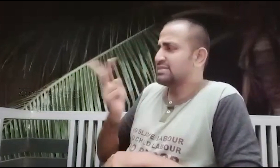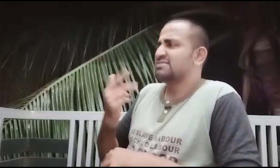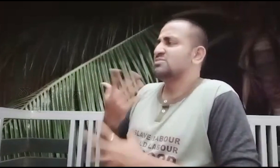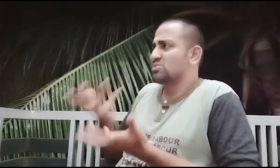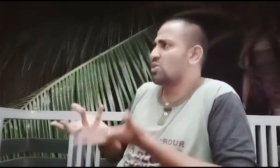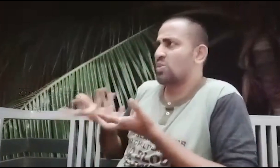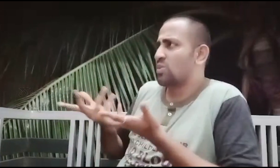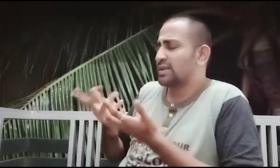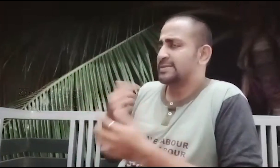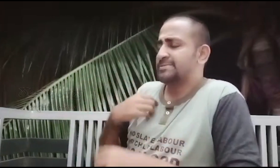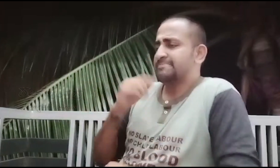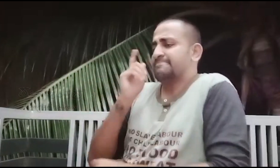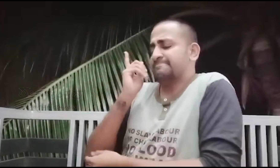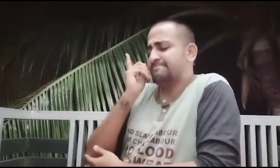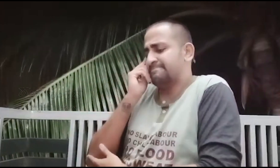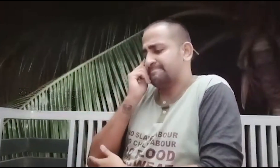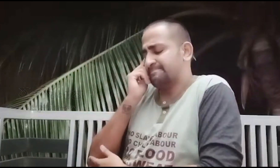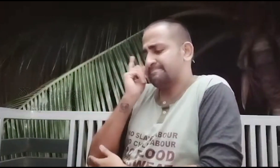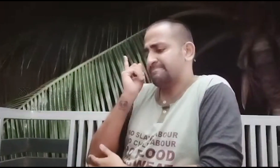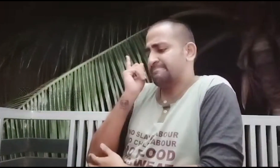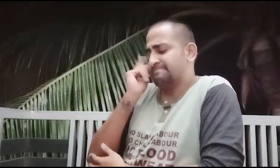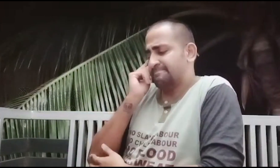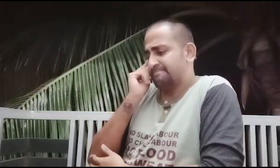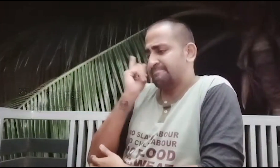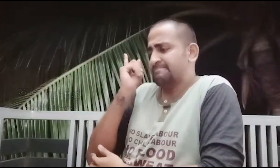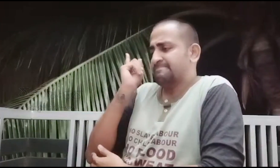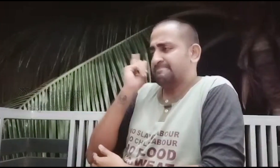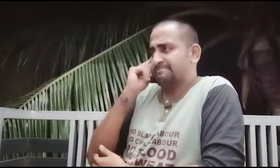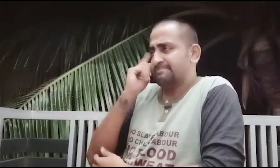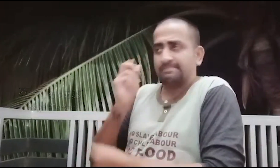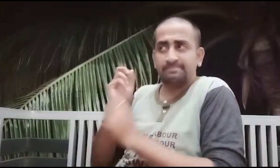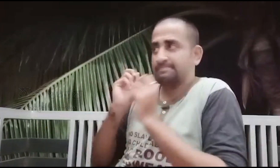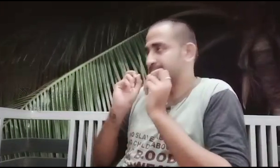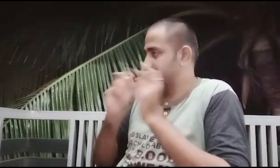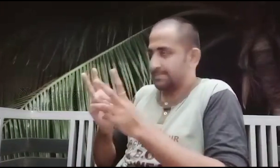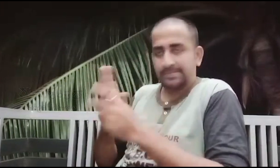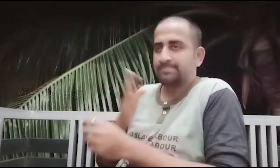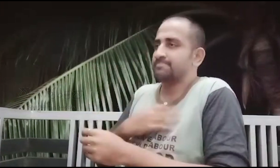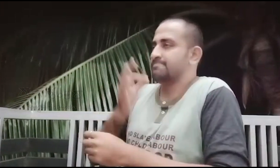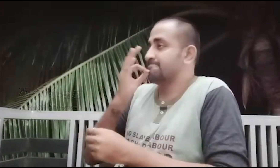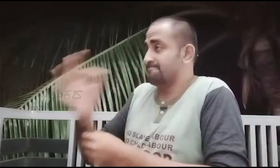The bad man said, "You know what? I'll buy you one. Let me think about it. Okay. I go